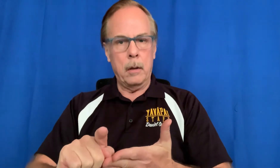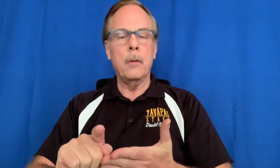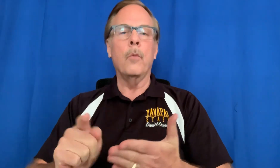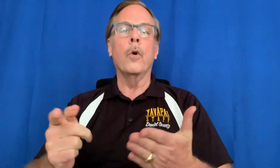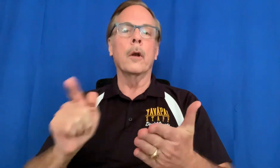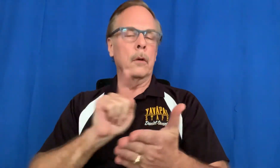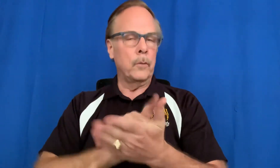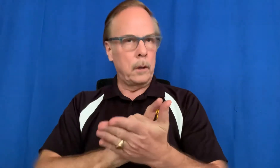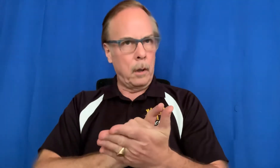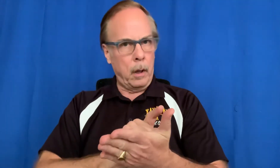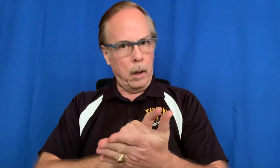1 long week.